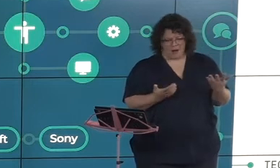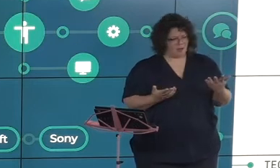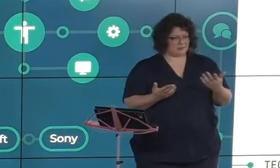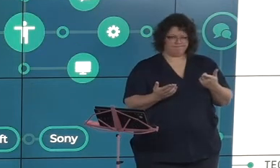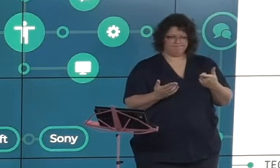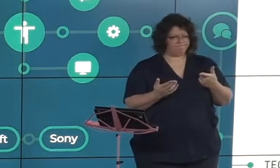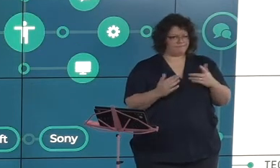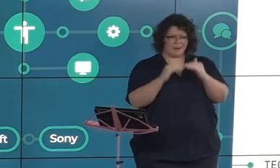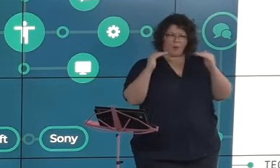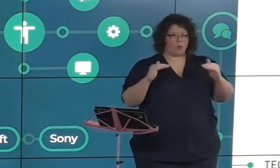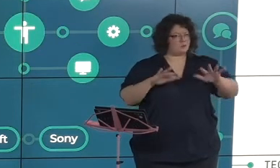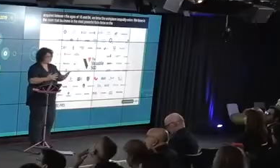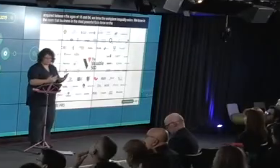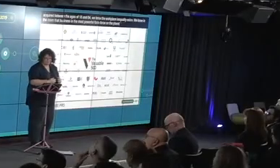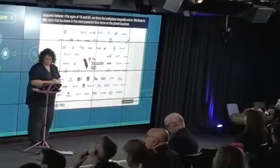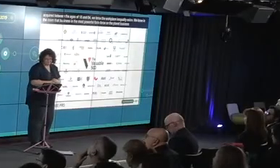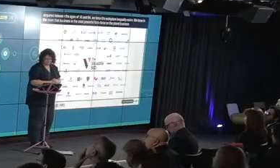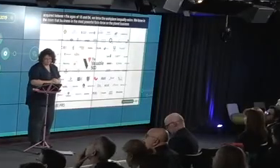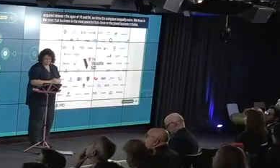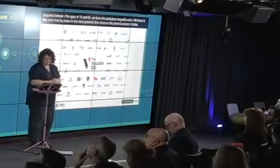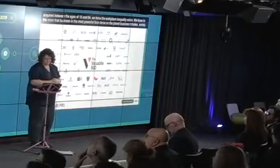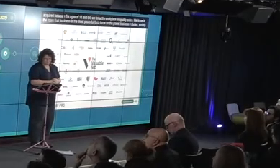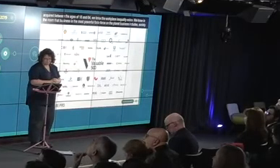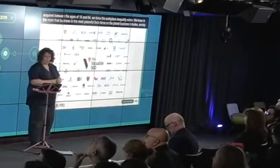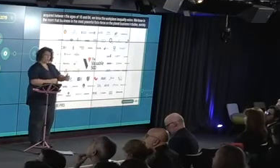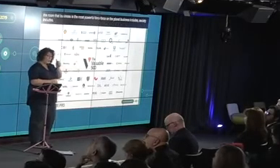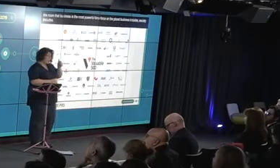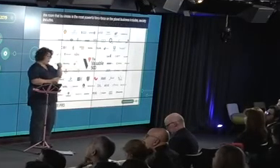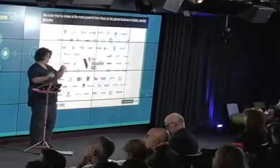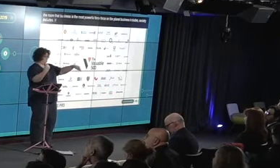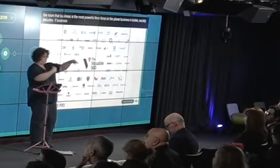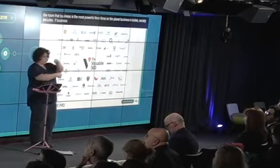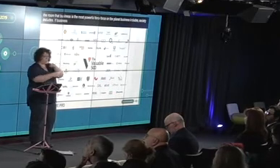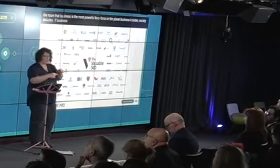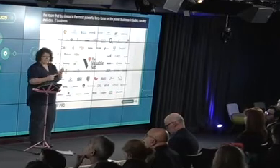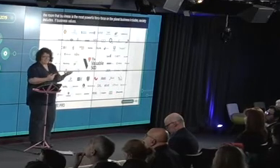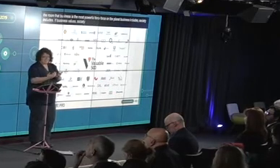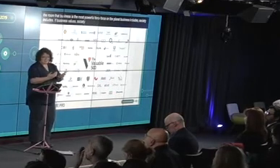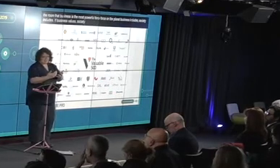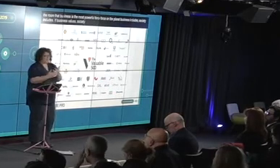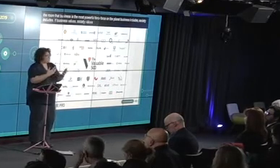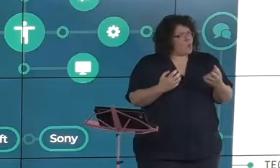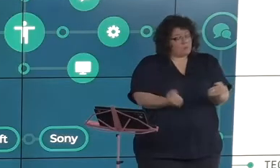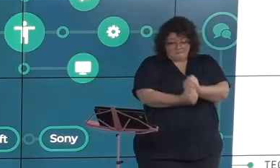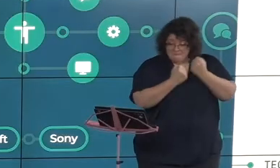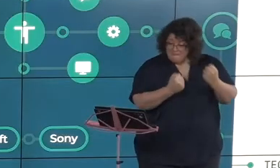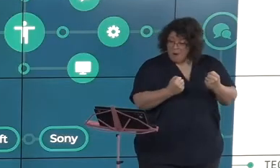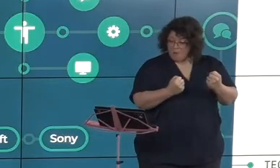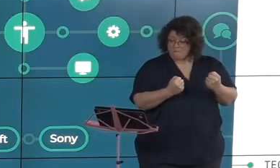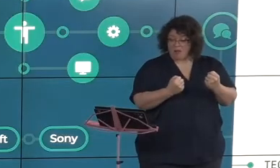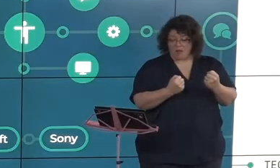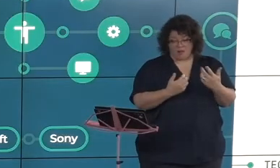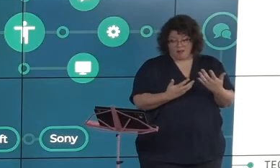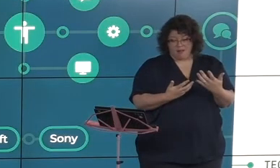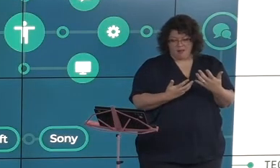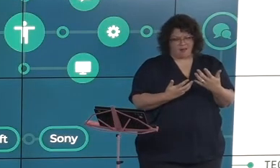society includes. If business values, society values. We know that. We're the choir. Now we need to